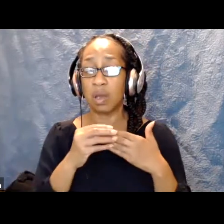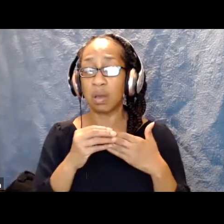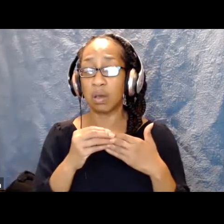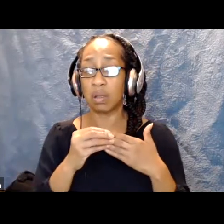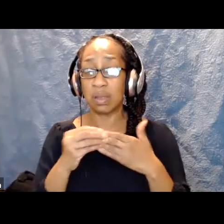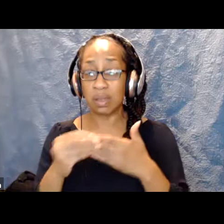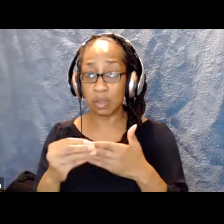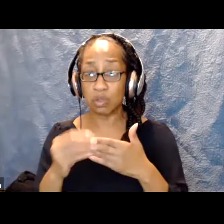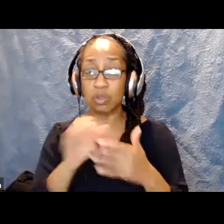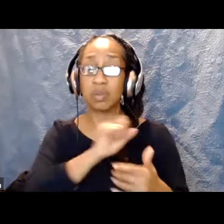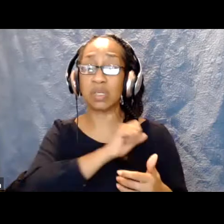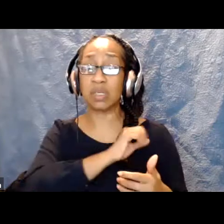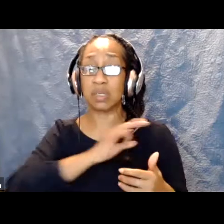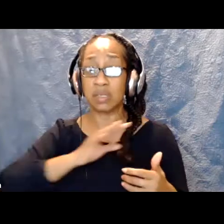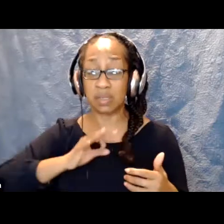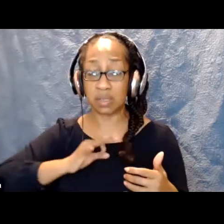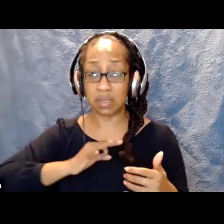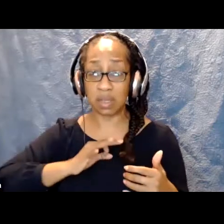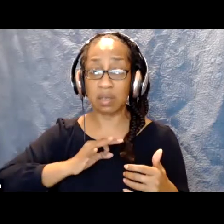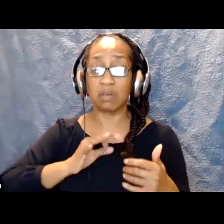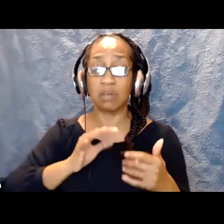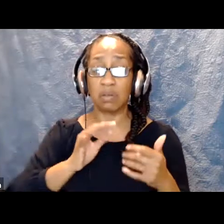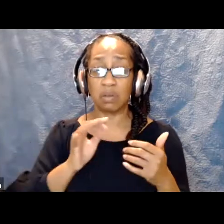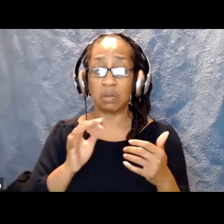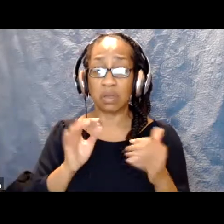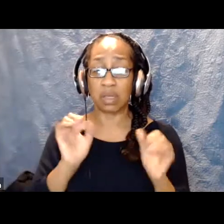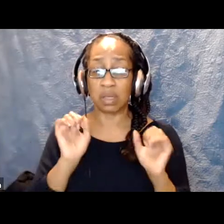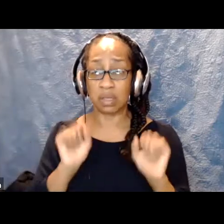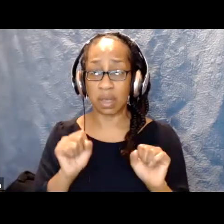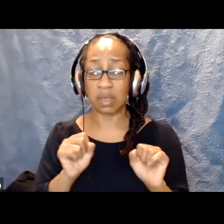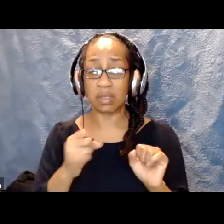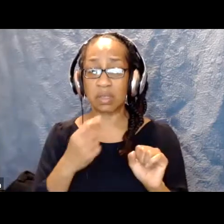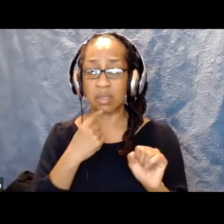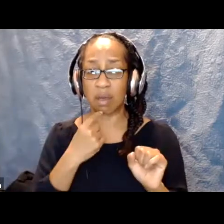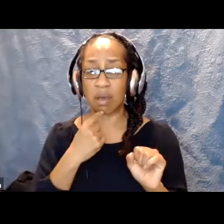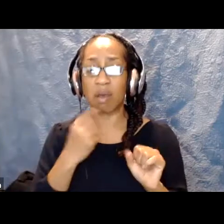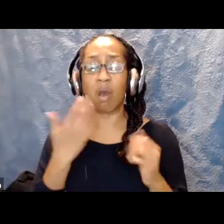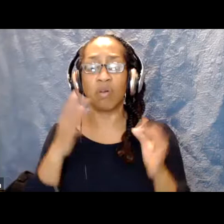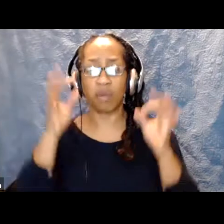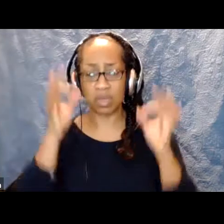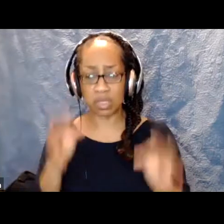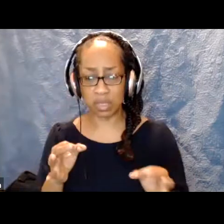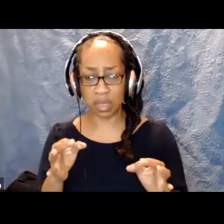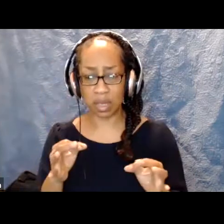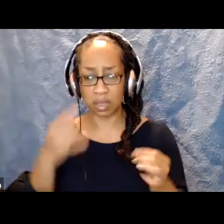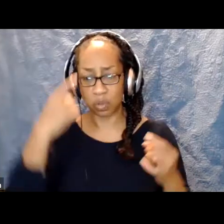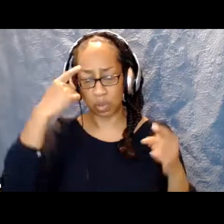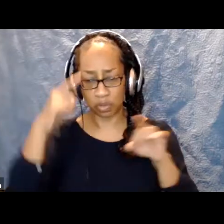come in, there is something that can be pointed to that this is the relationship we